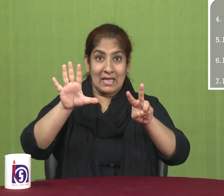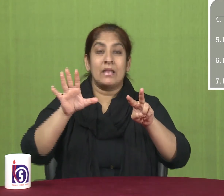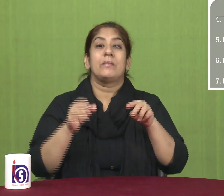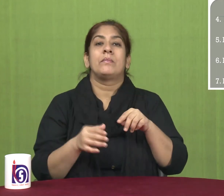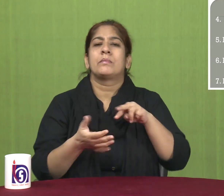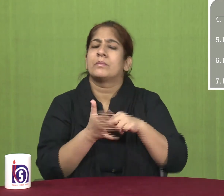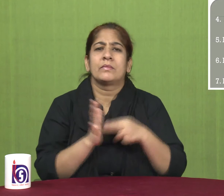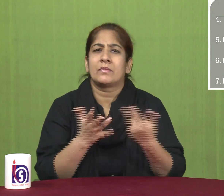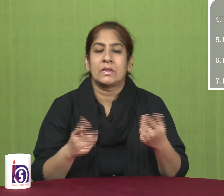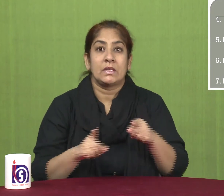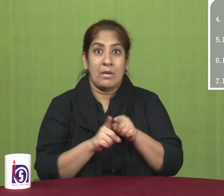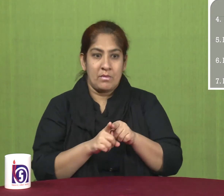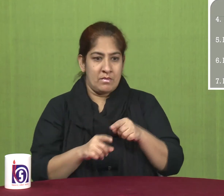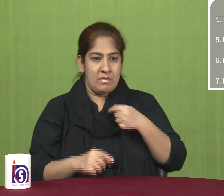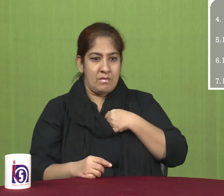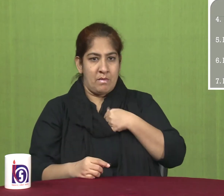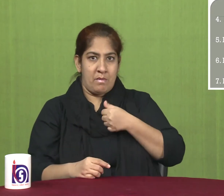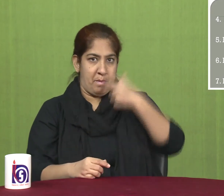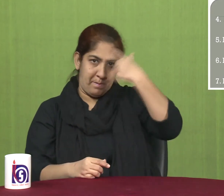Seventh factor is